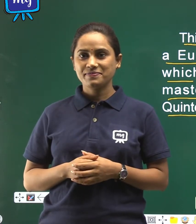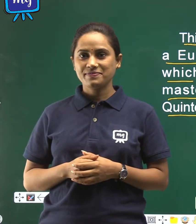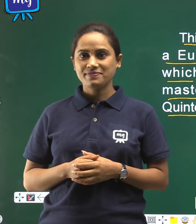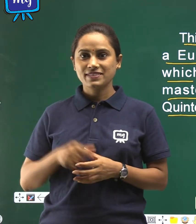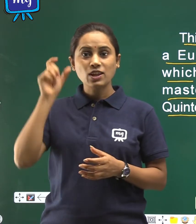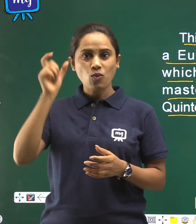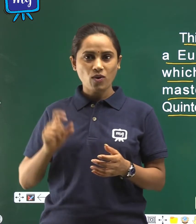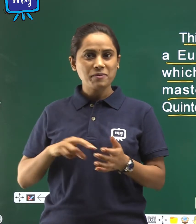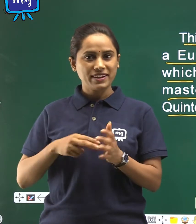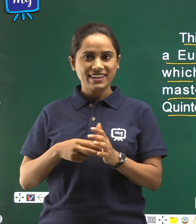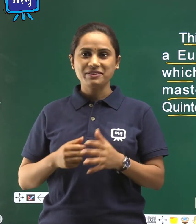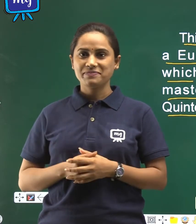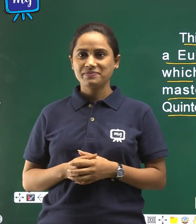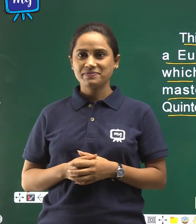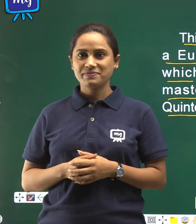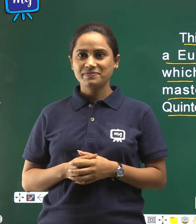Word meaning